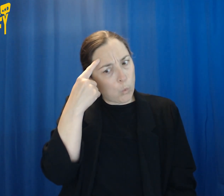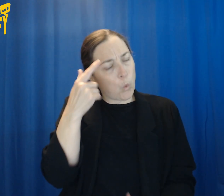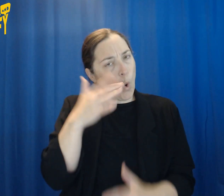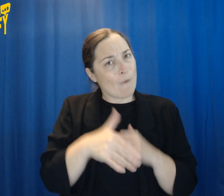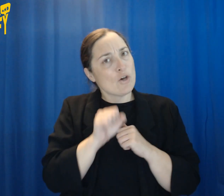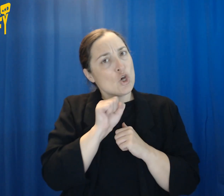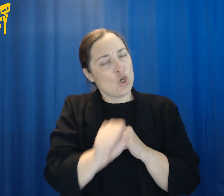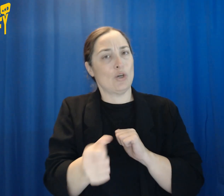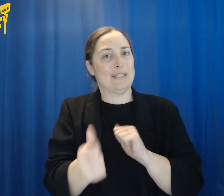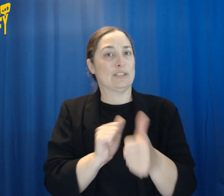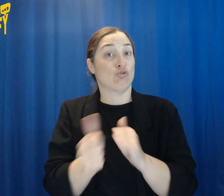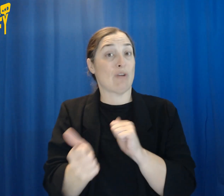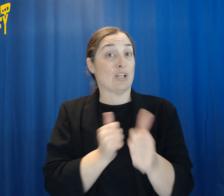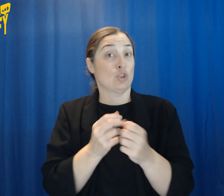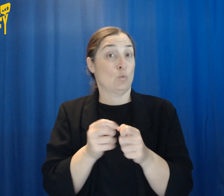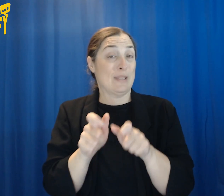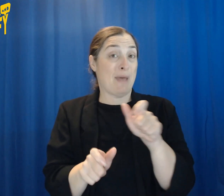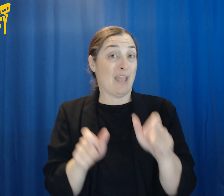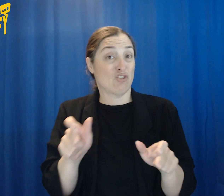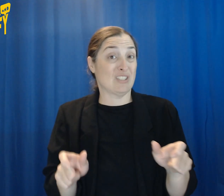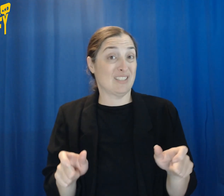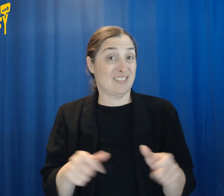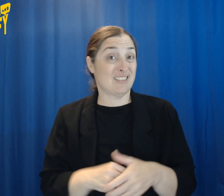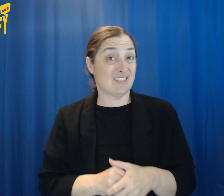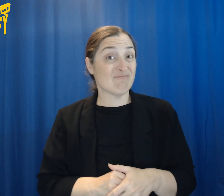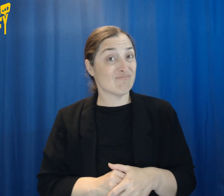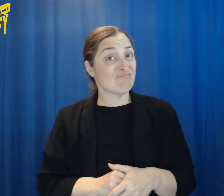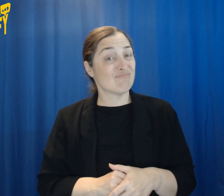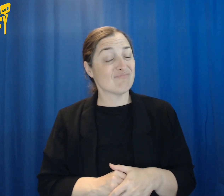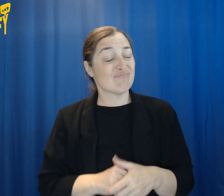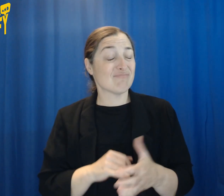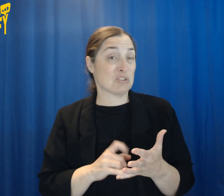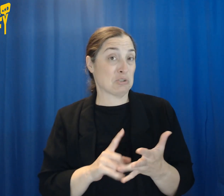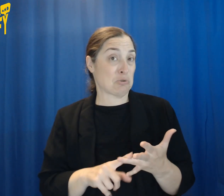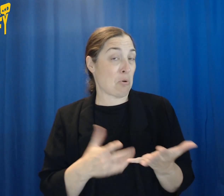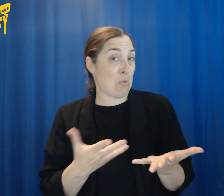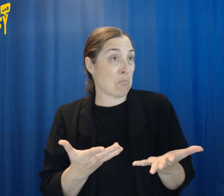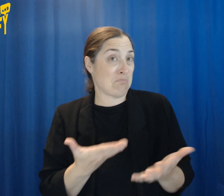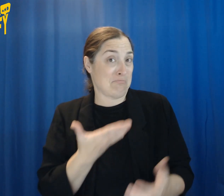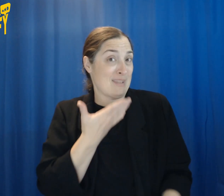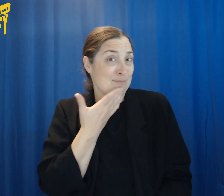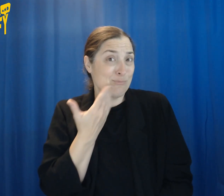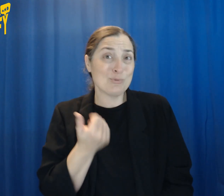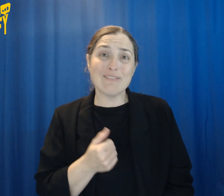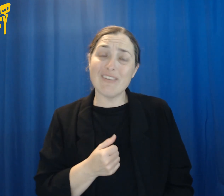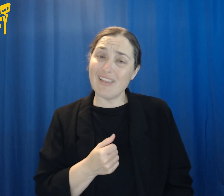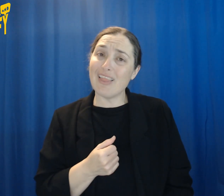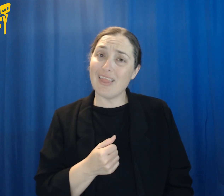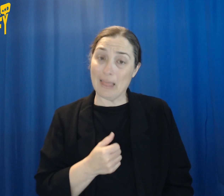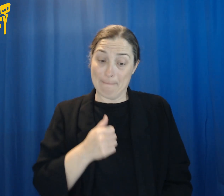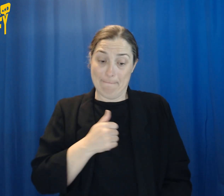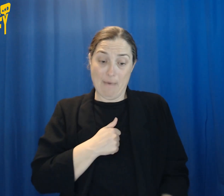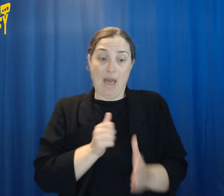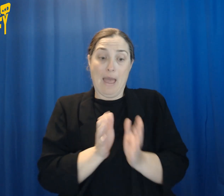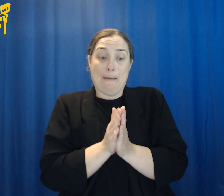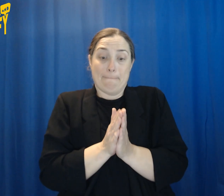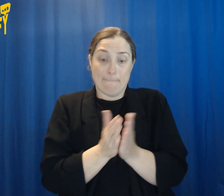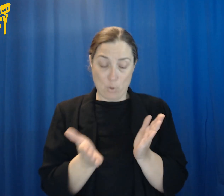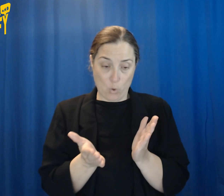people, especially her patients. So isn't that beautiful to know that my book made her, not that it